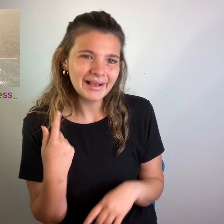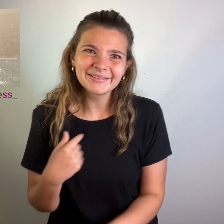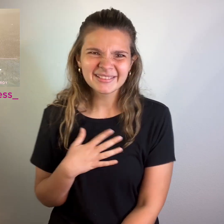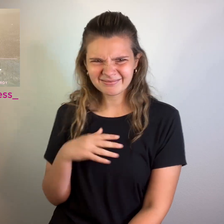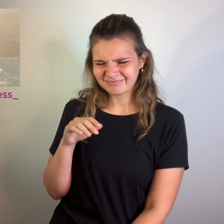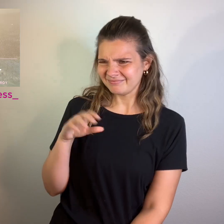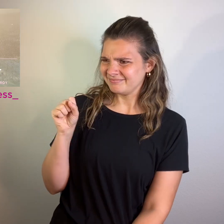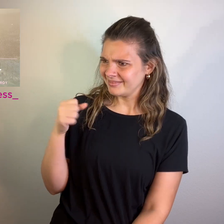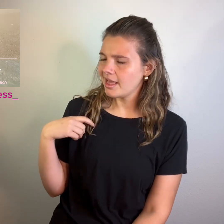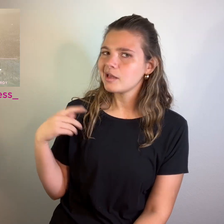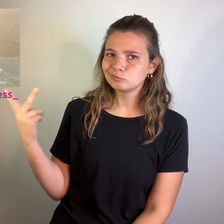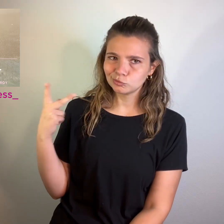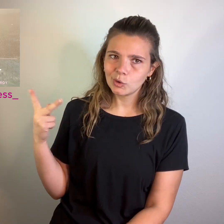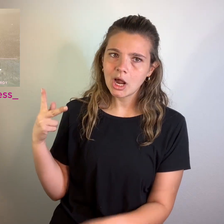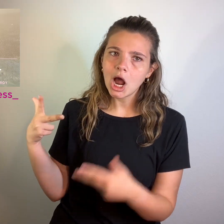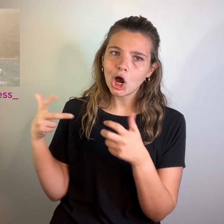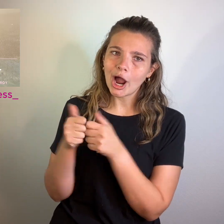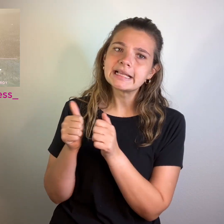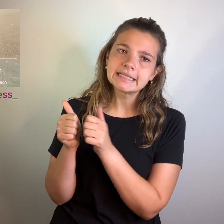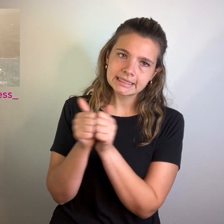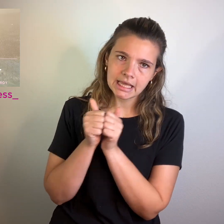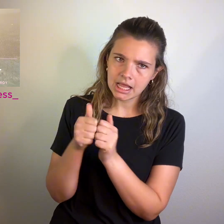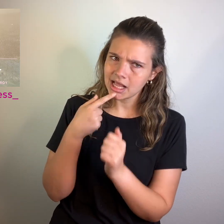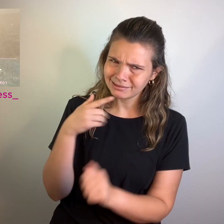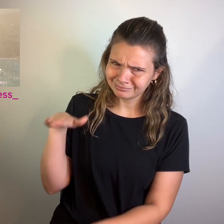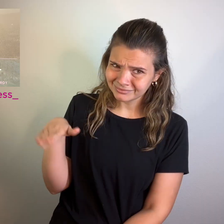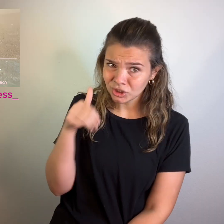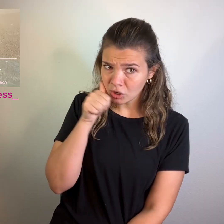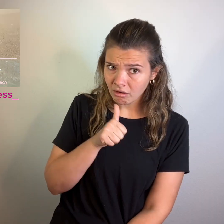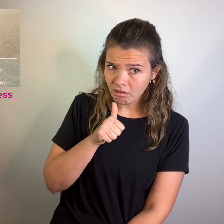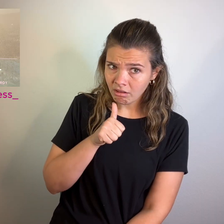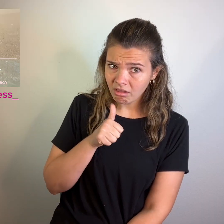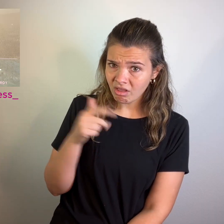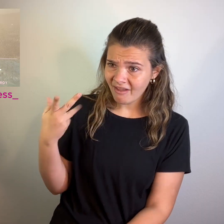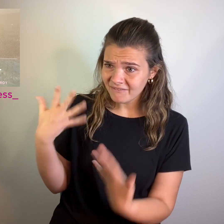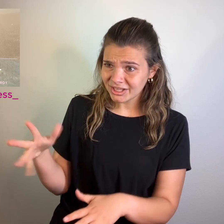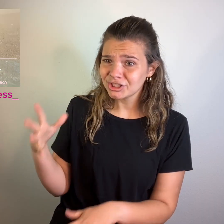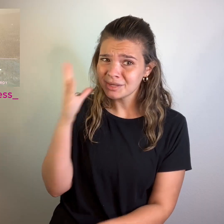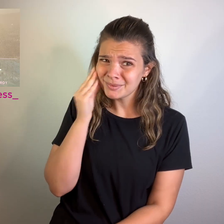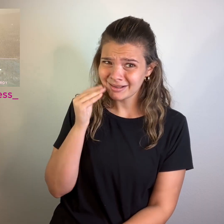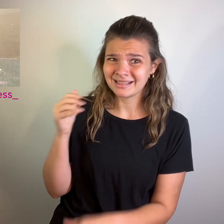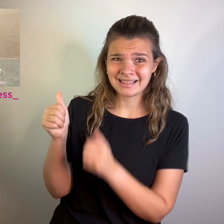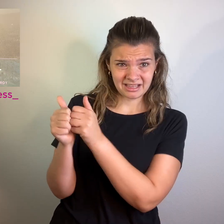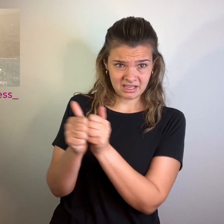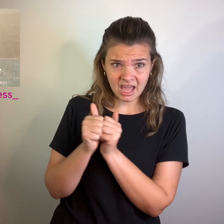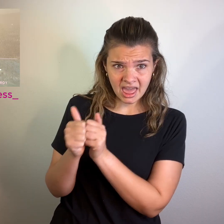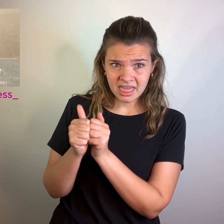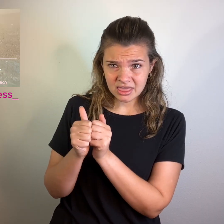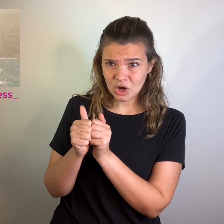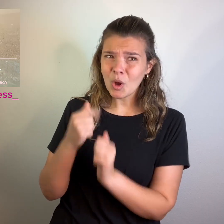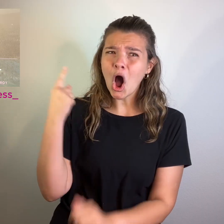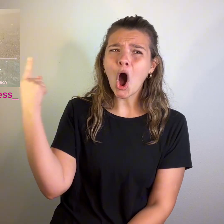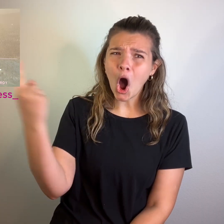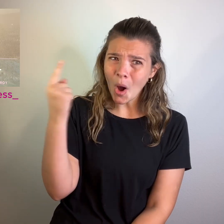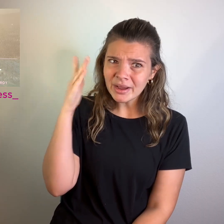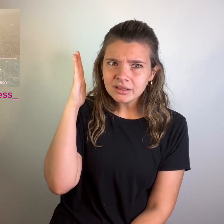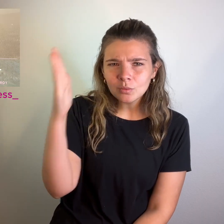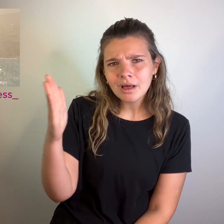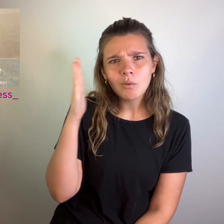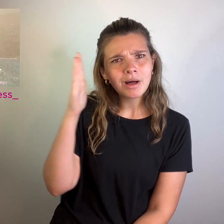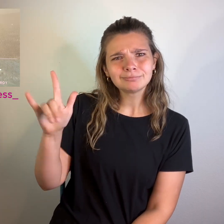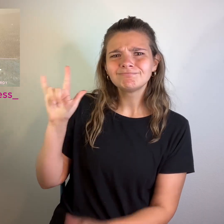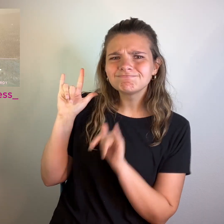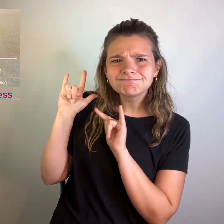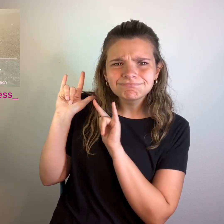of my friends that was in the car accident with me. And I was like, girl, after our car accident, I will never not. Like, I am going to love you so hard